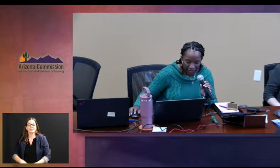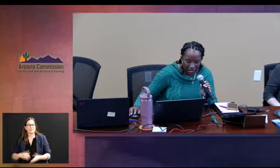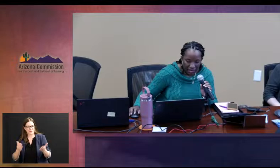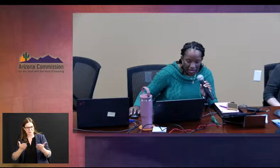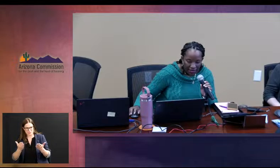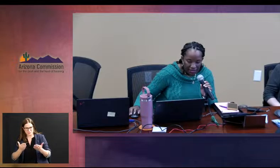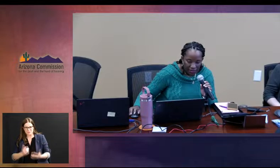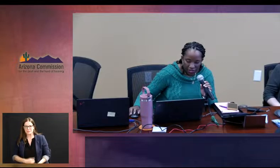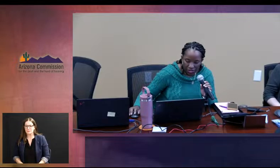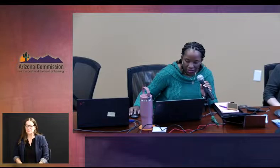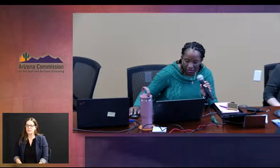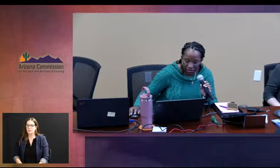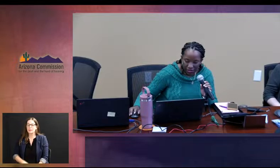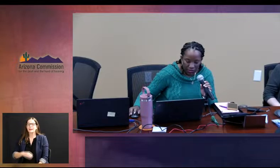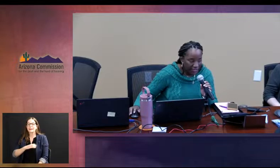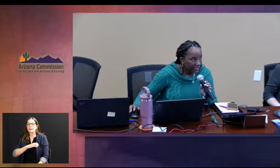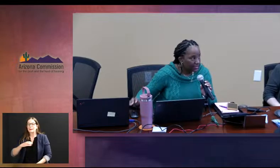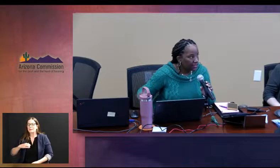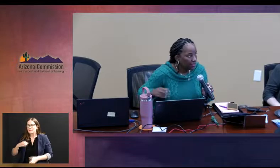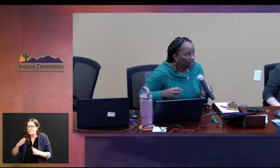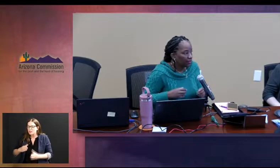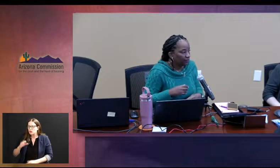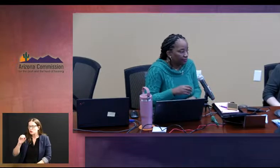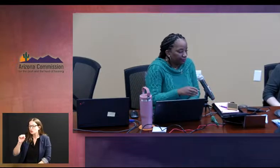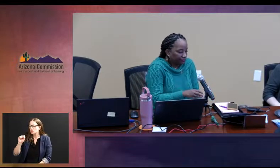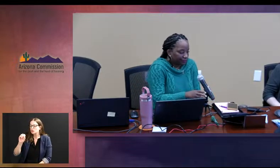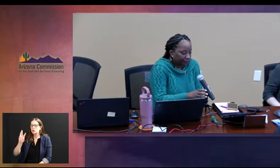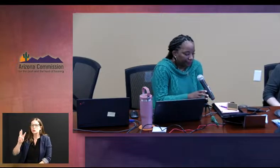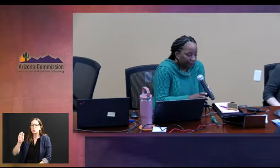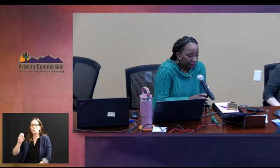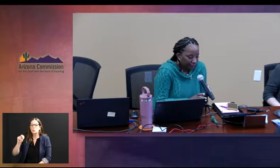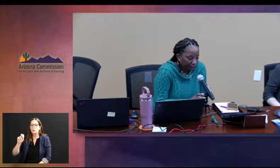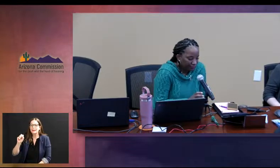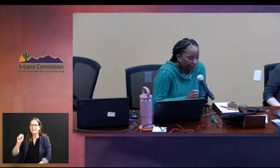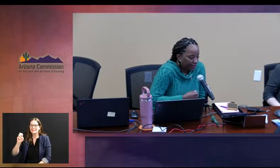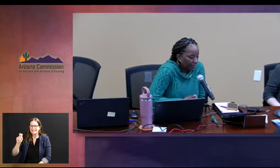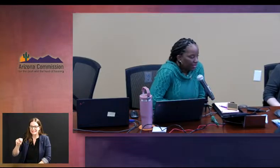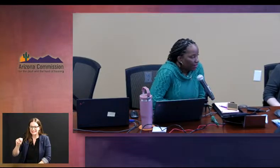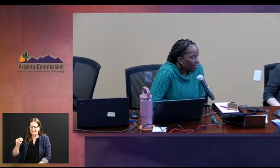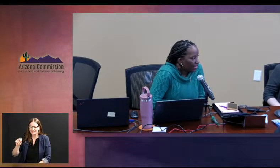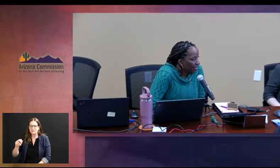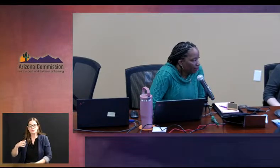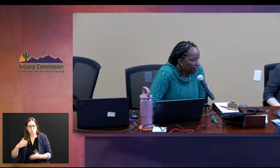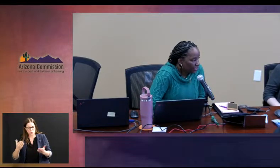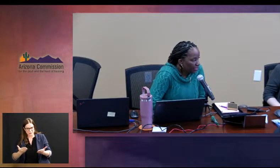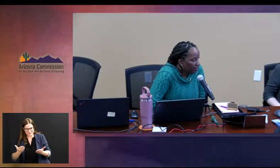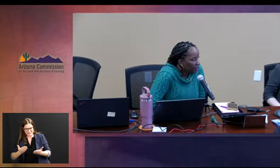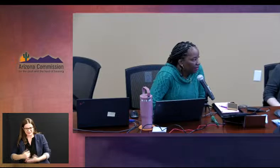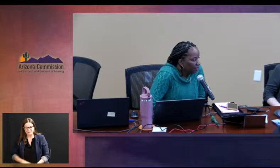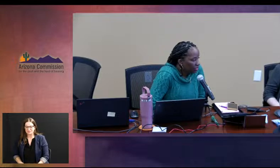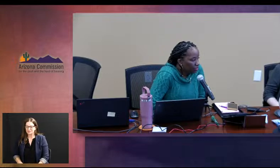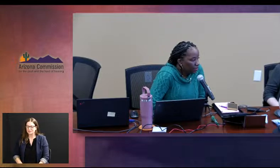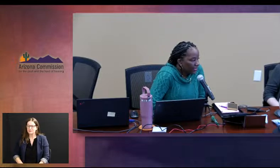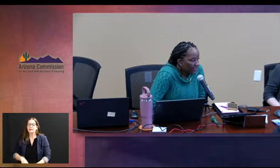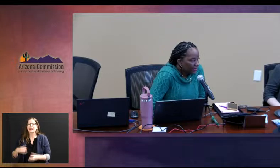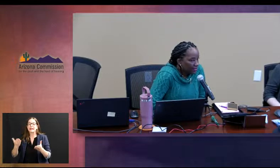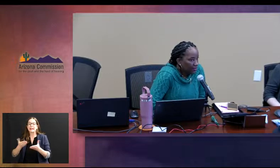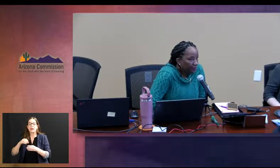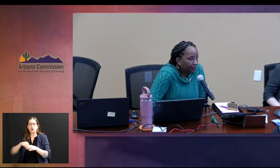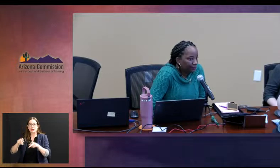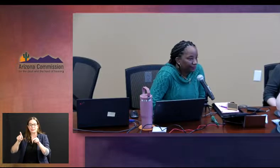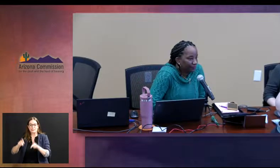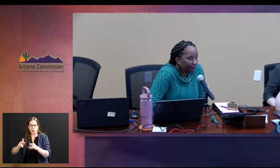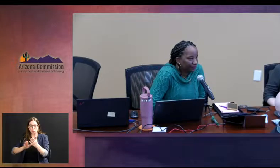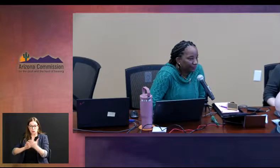Here. and then Commissioner Swenson. Present. All right. In person, Commissioner Madsen,